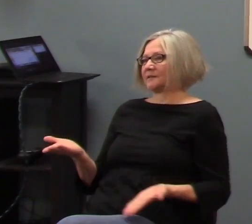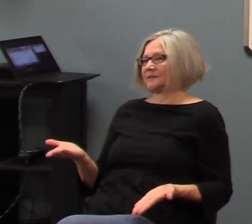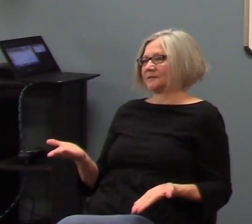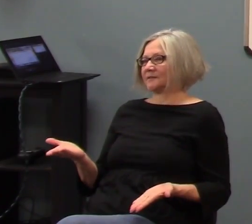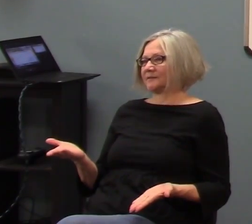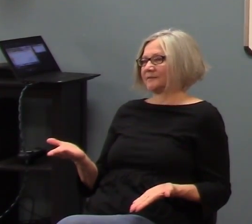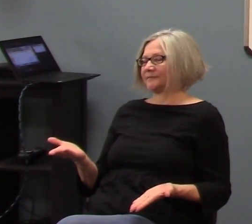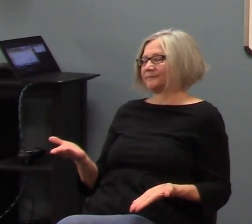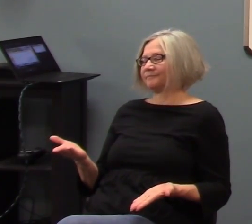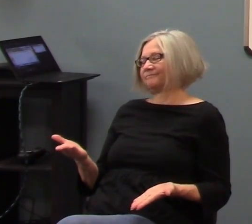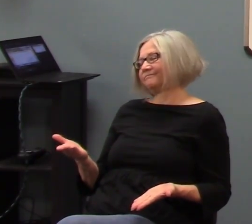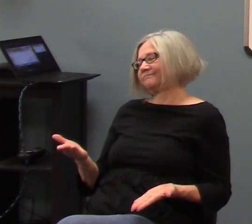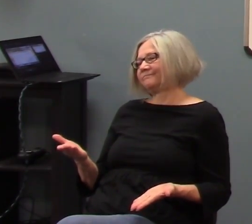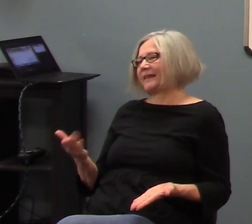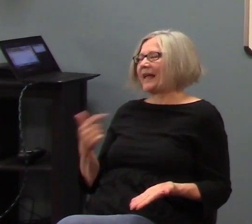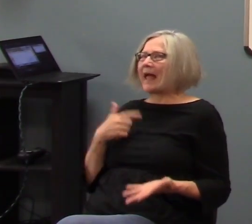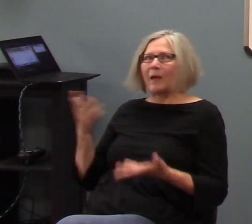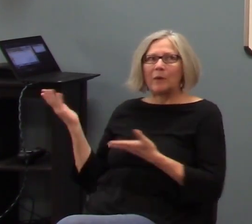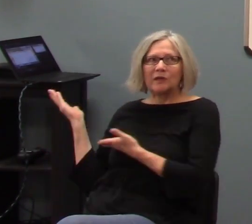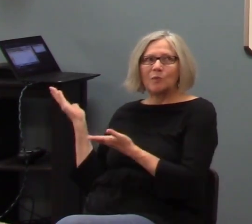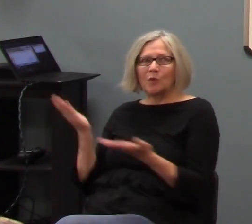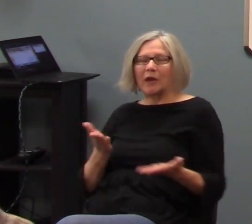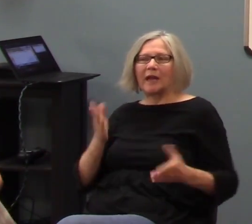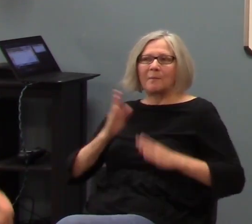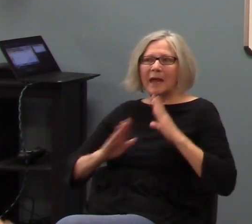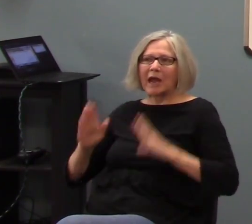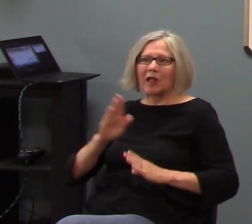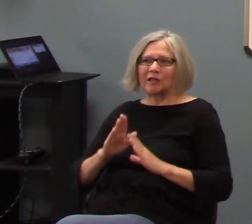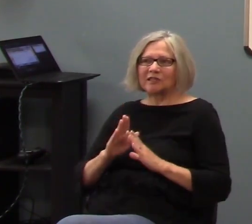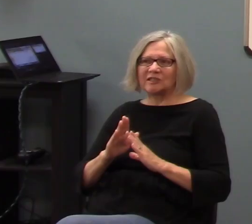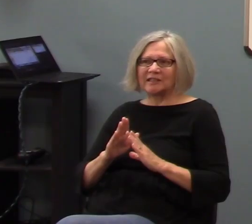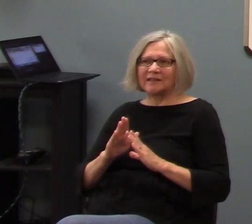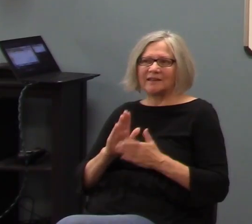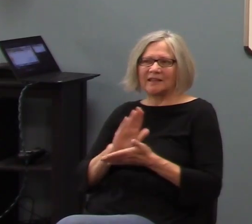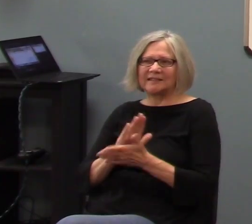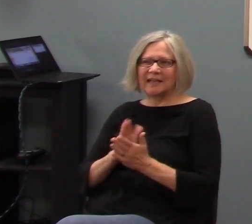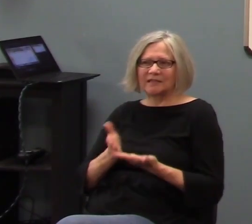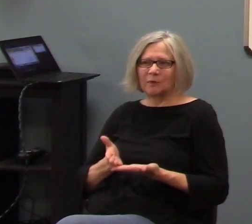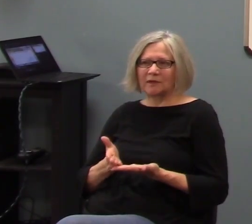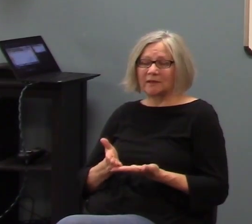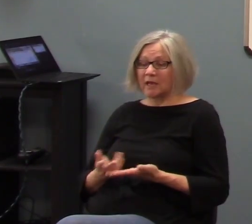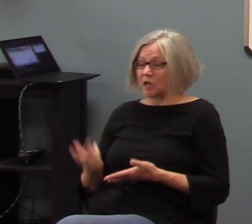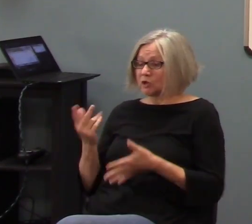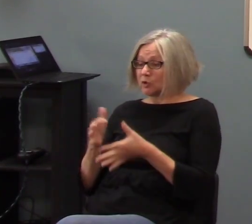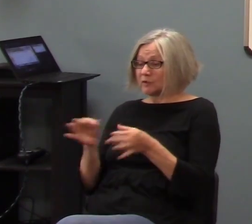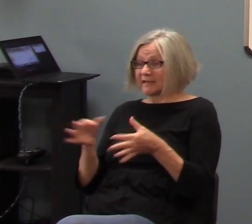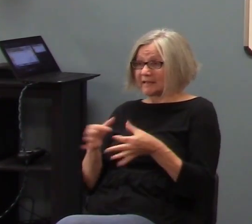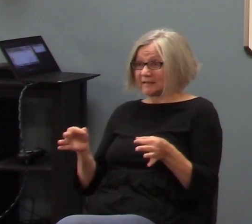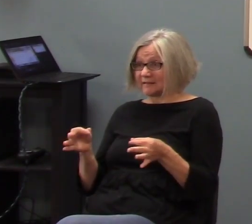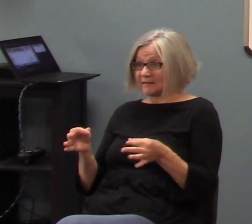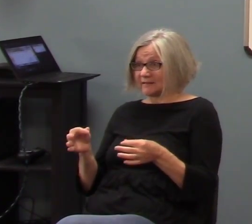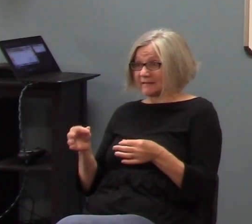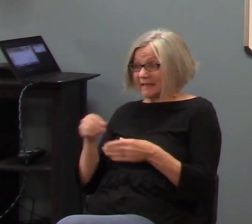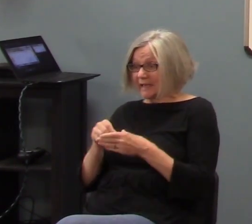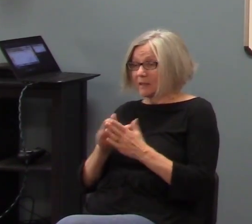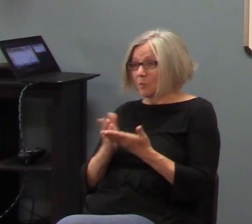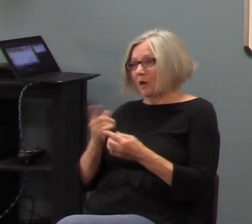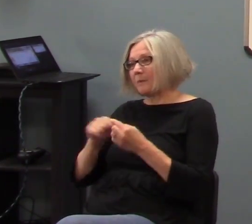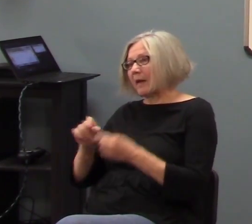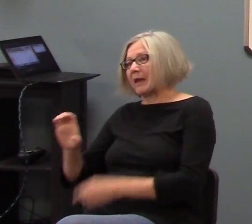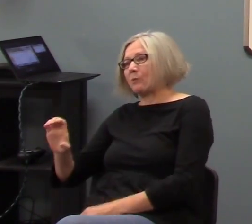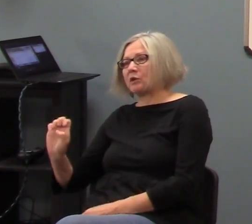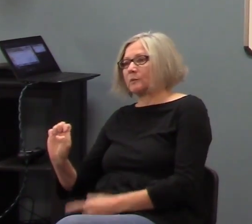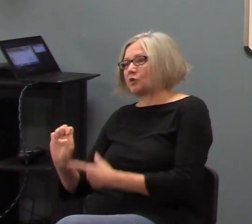Again, we see that in, and I was going to bring a biology textbook today. It's 2 sentences in the textbook about the Cambrian explosion. That's